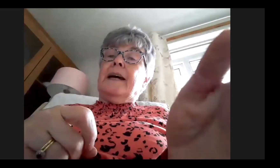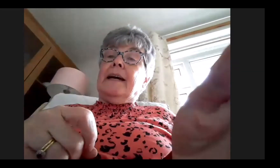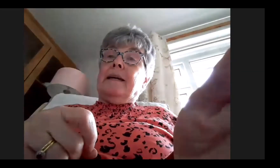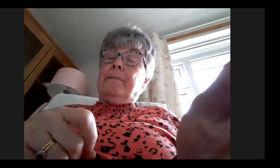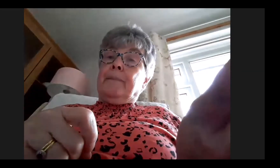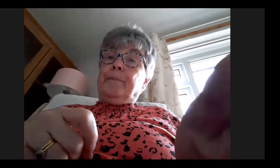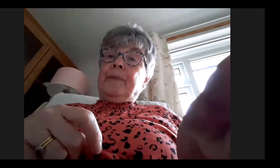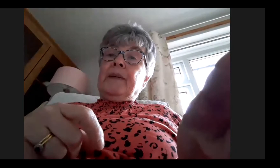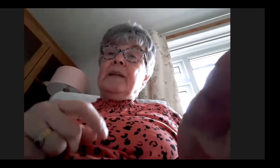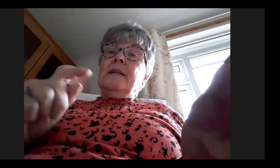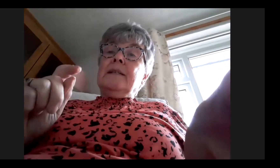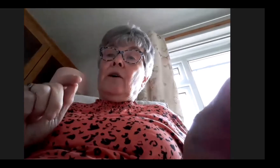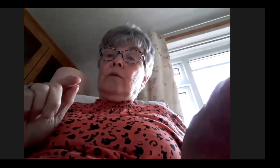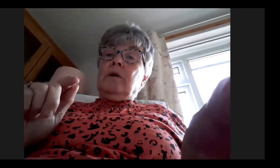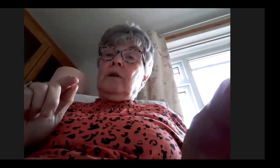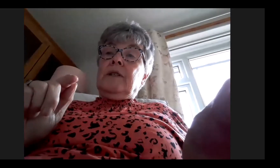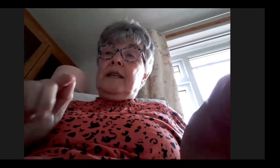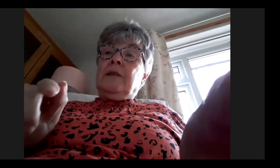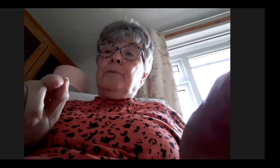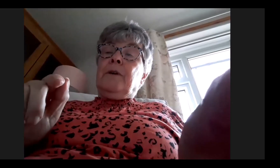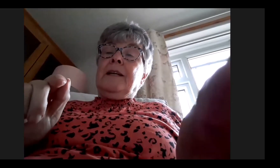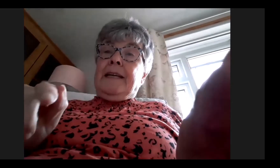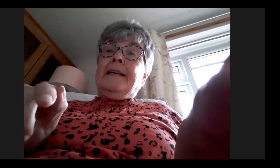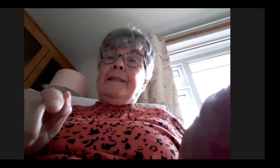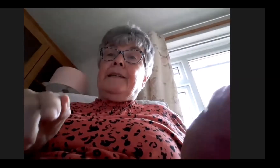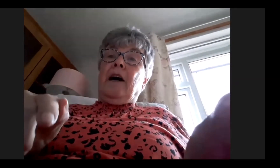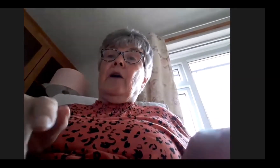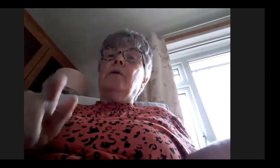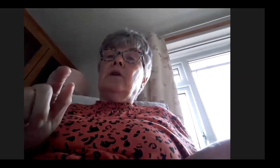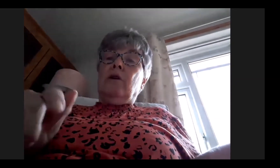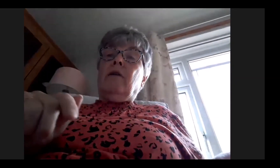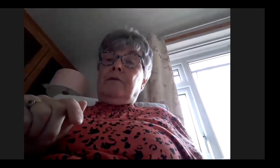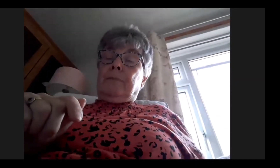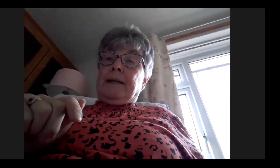name. So you desperately need to know your alphabet.